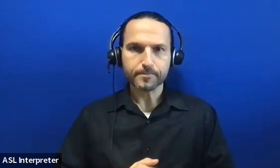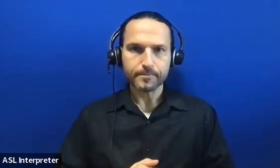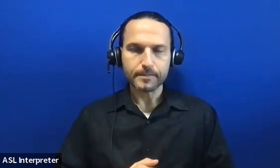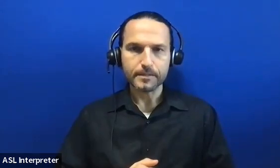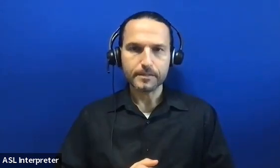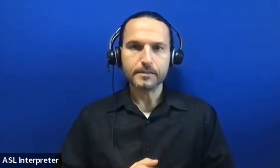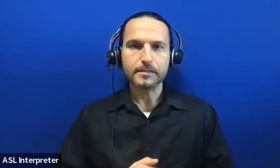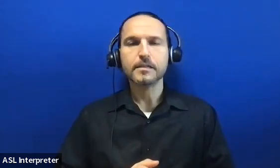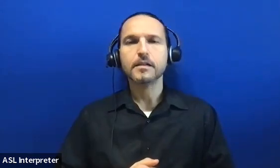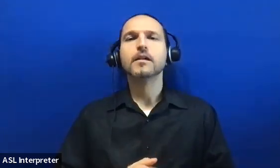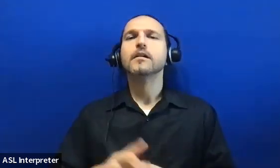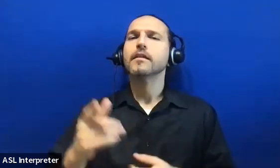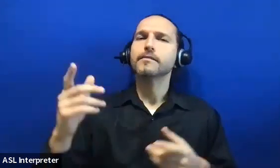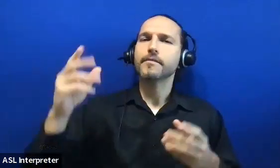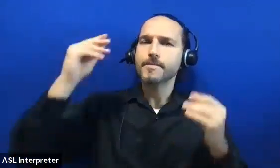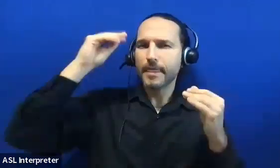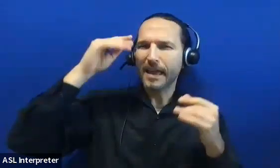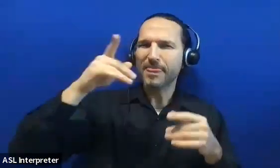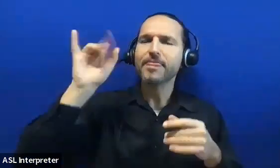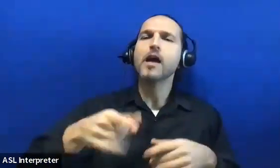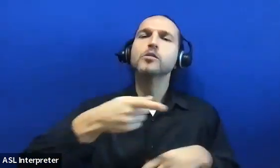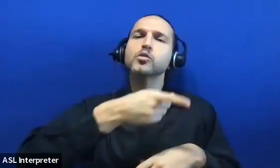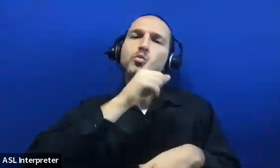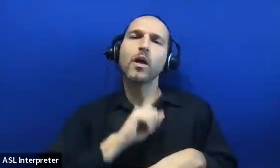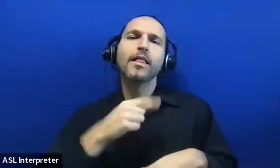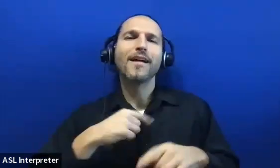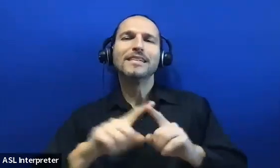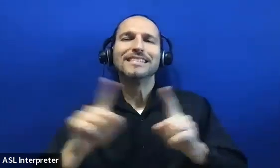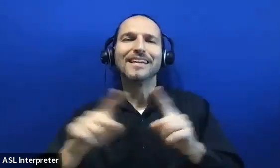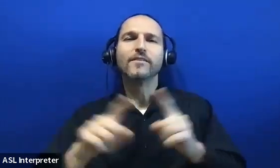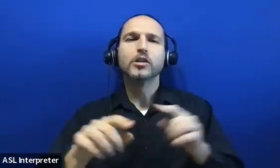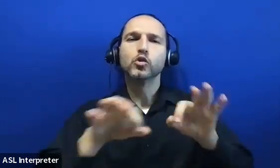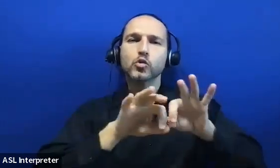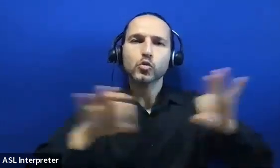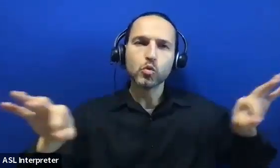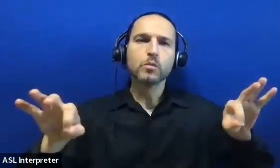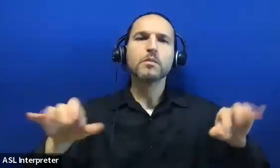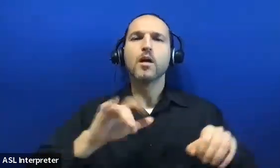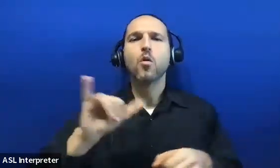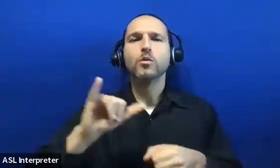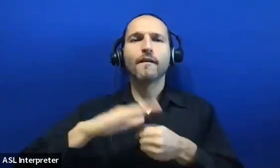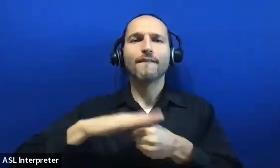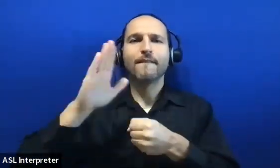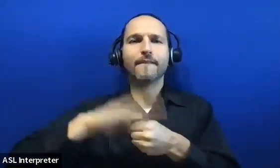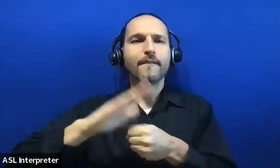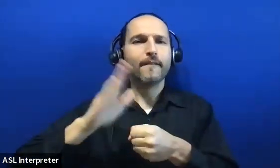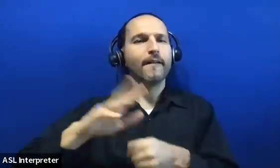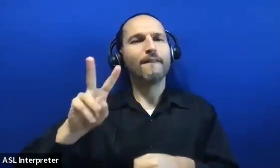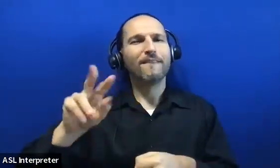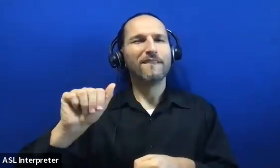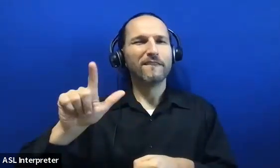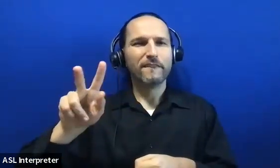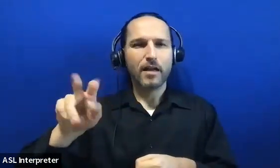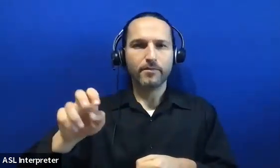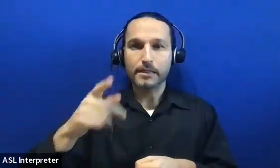I like to think about swallowing like a series of tubes and valves. So we have all of these